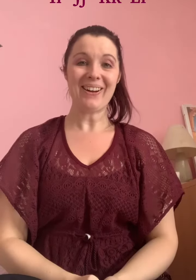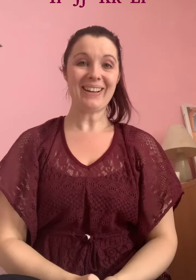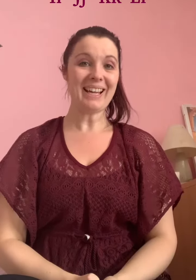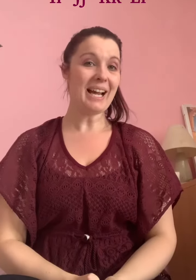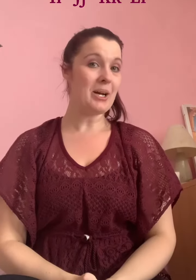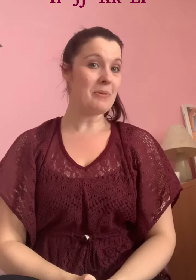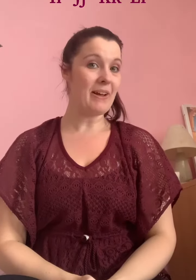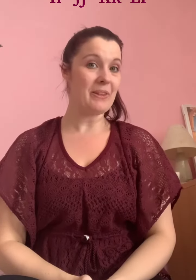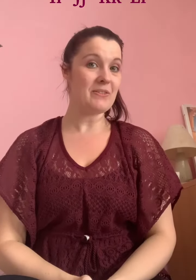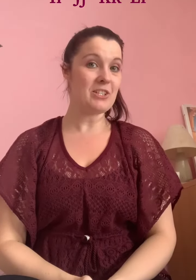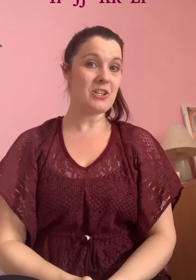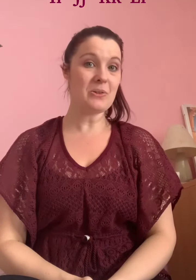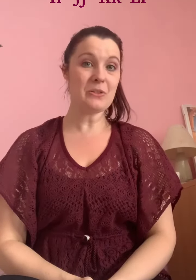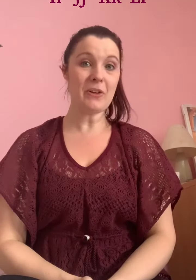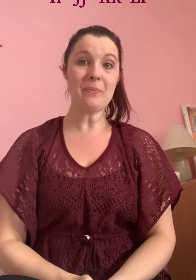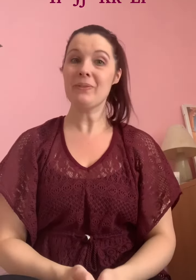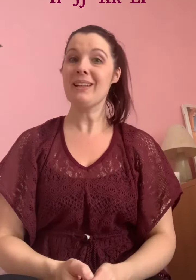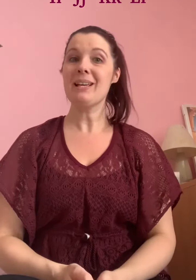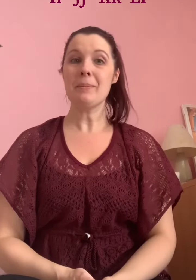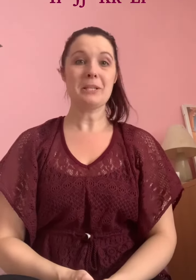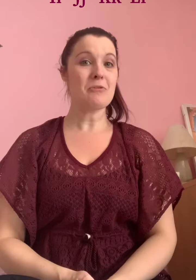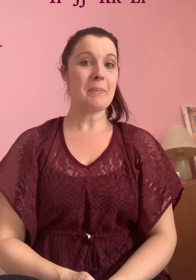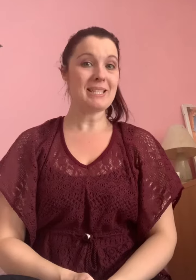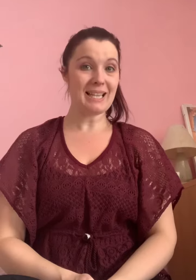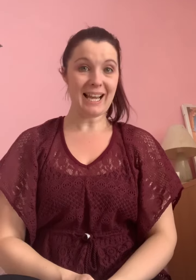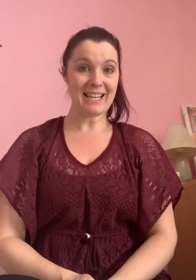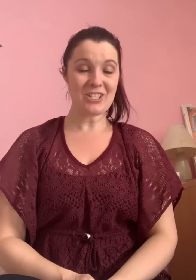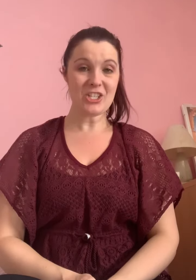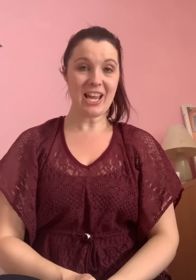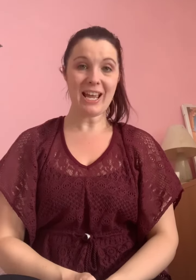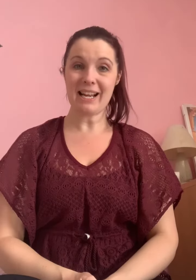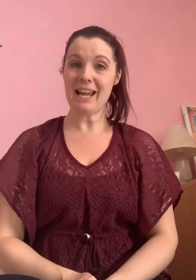Okay, I hope you find this video useful. Please remember to like and share, and any